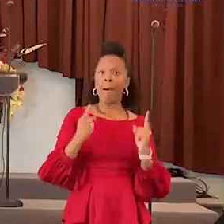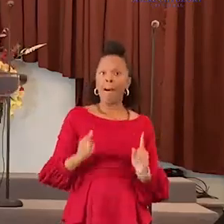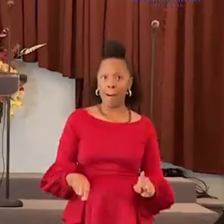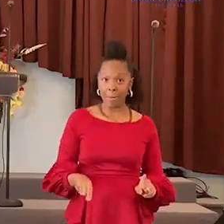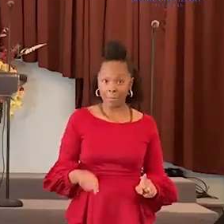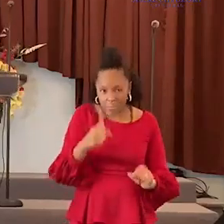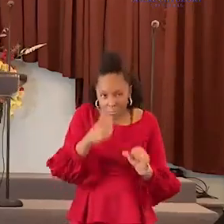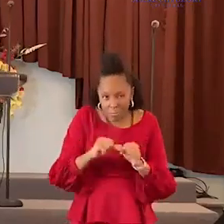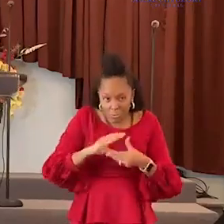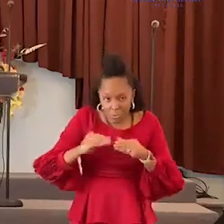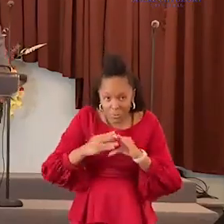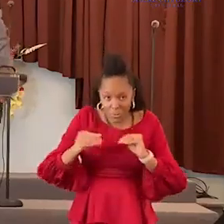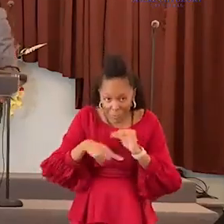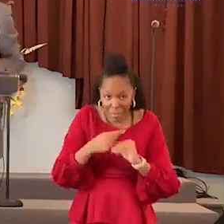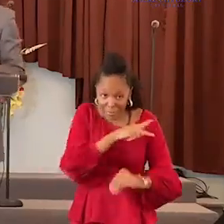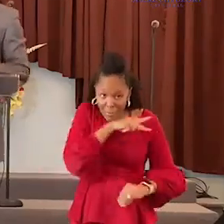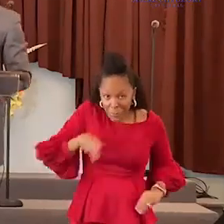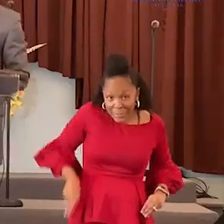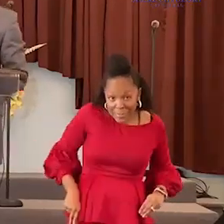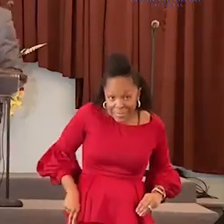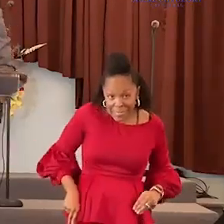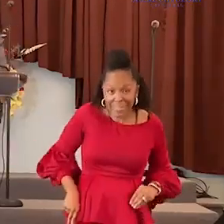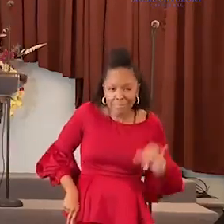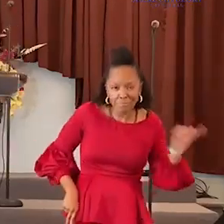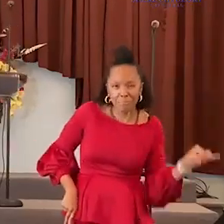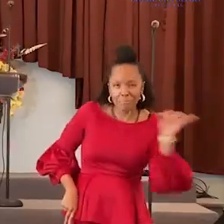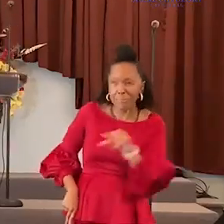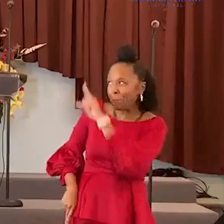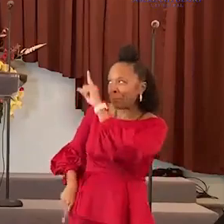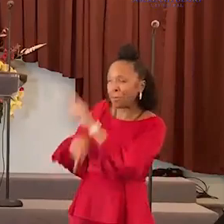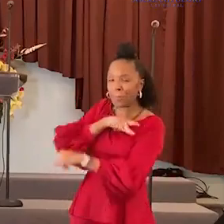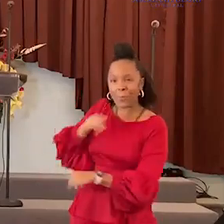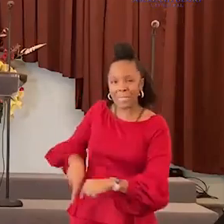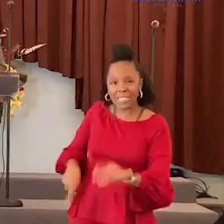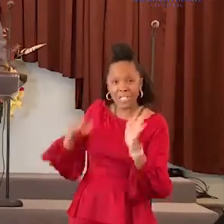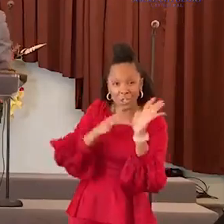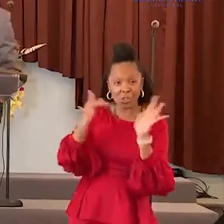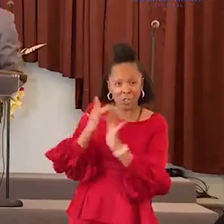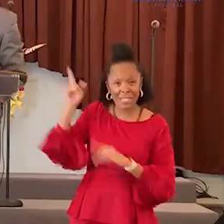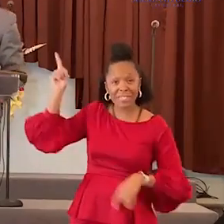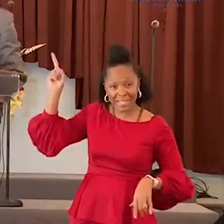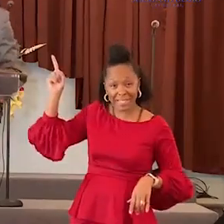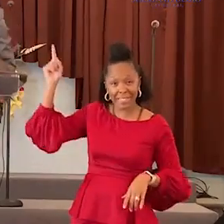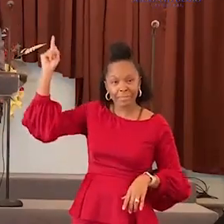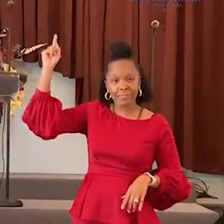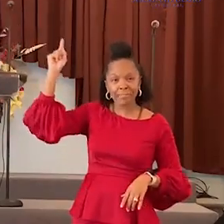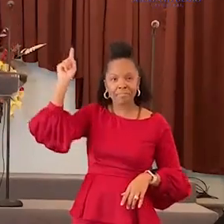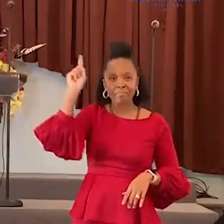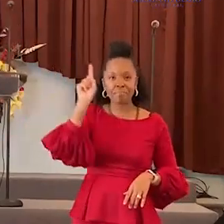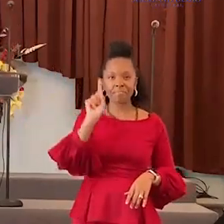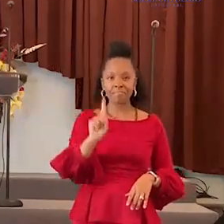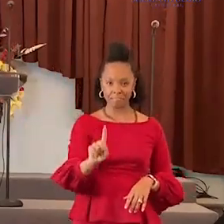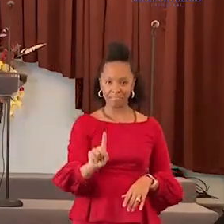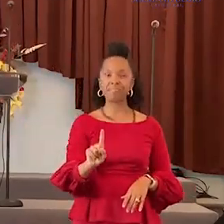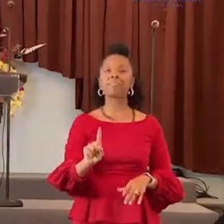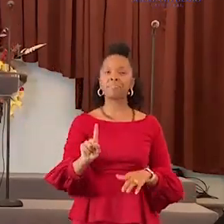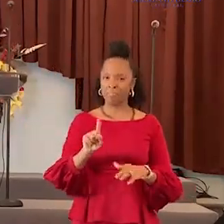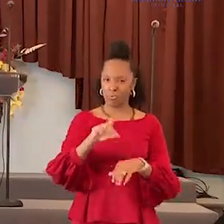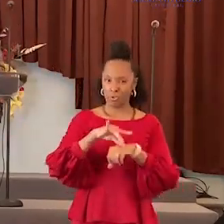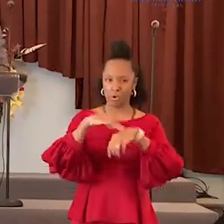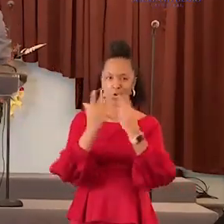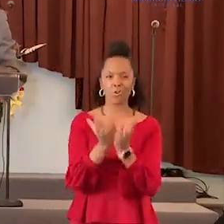Prince Jesus. Prince, the Son of God, who gives his life on the cross, kisses us with